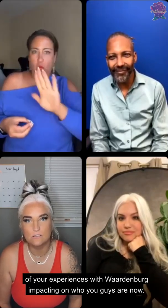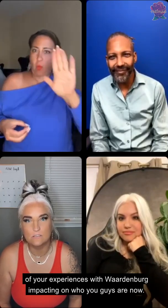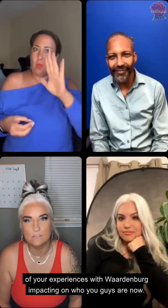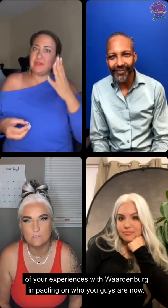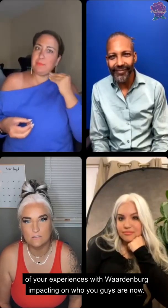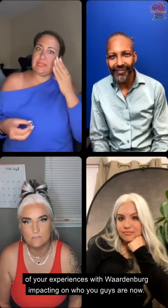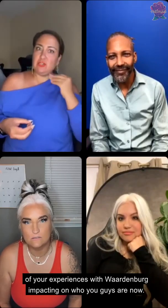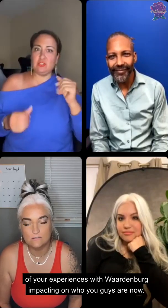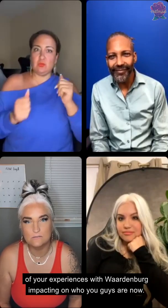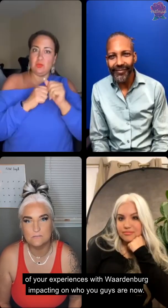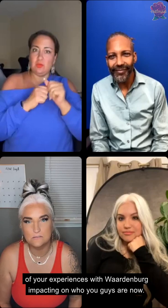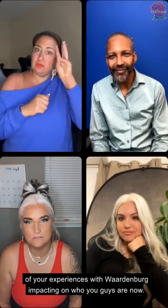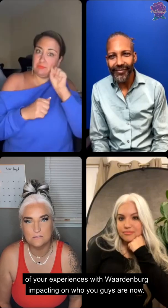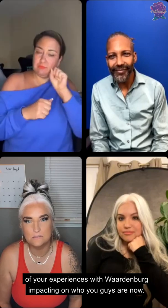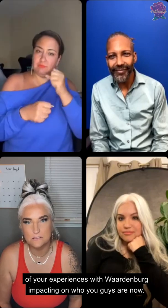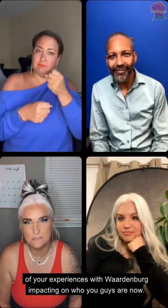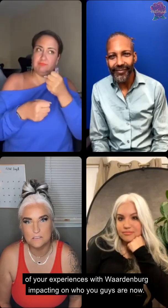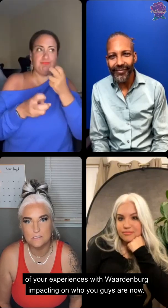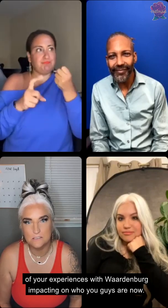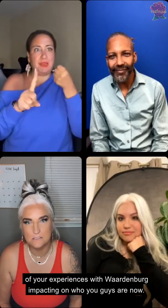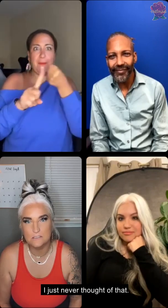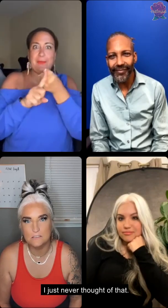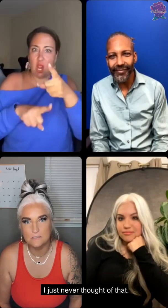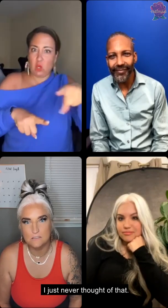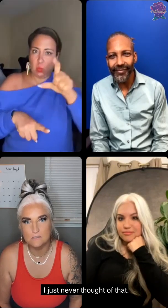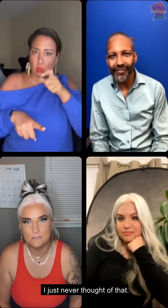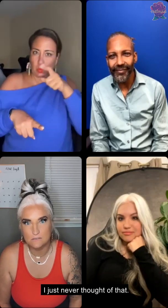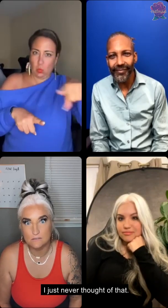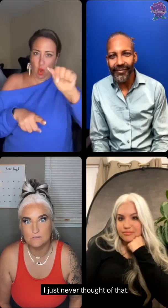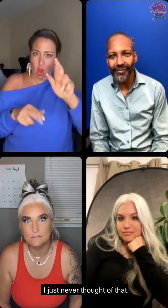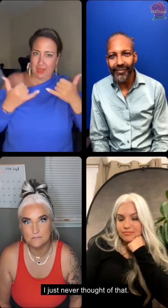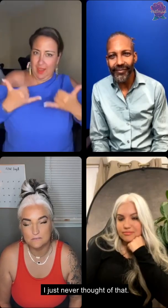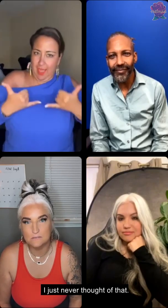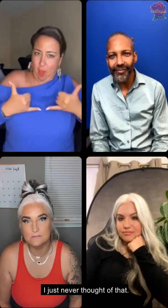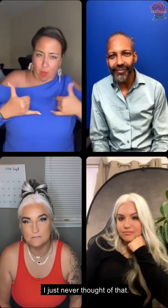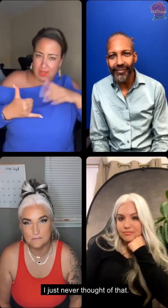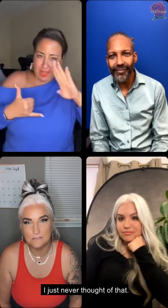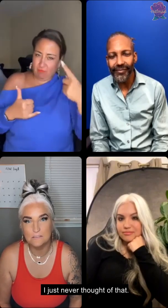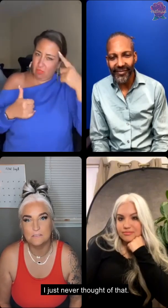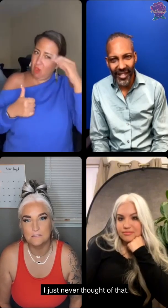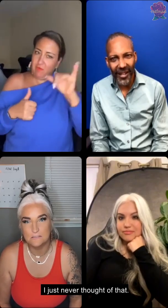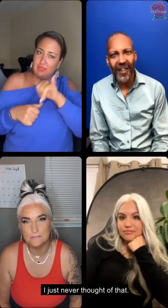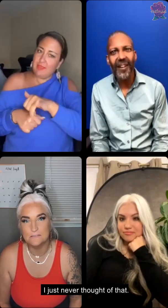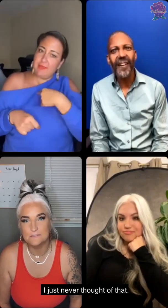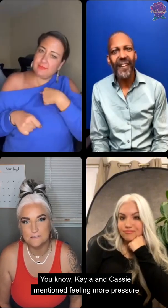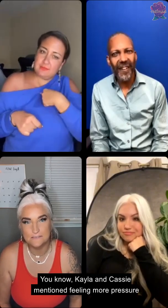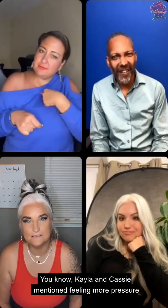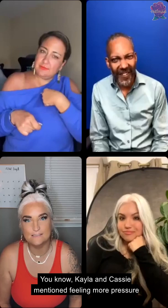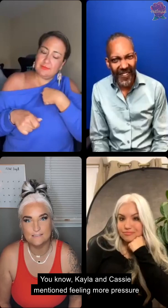your experiences with Wardenbergs impacting on who you guys are now. I just never thought of that.